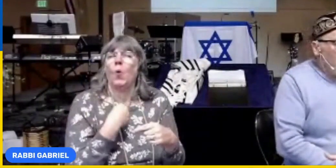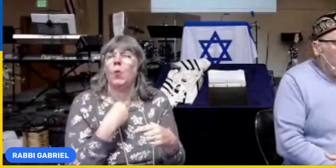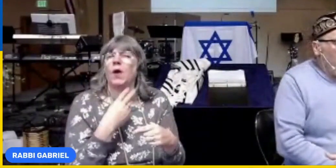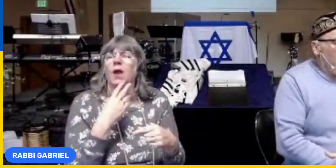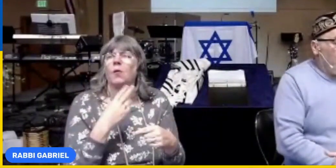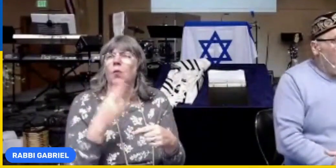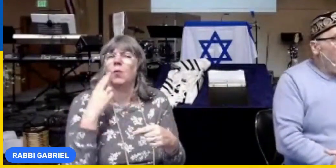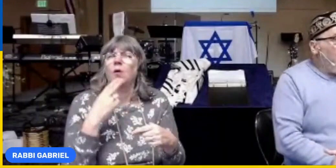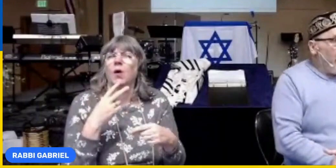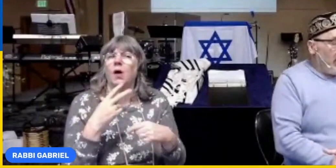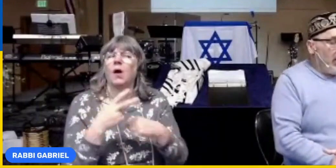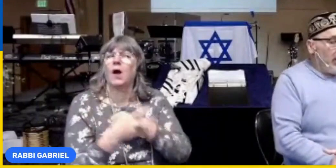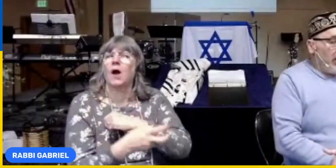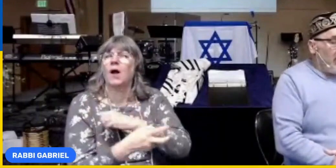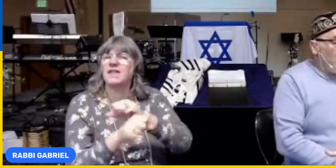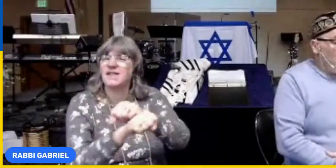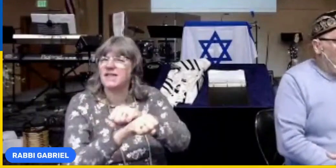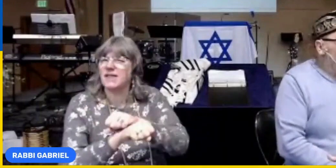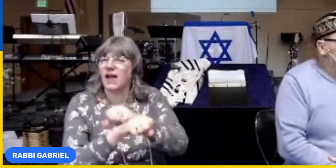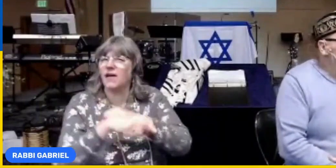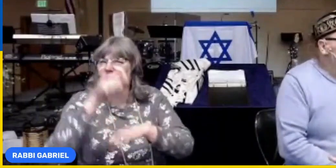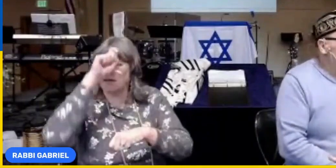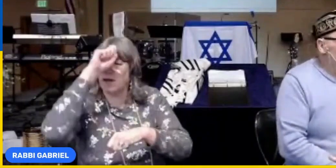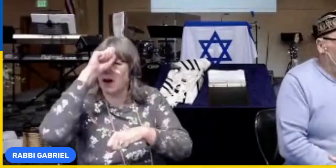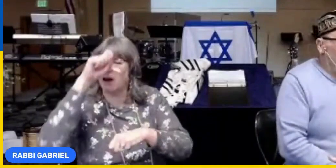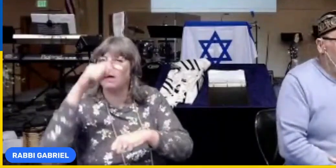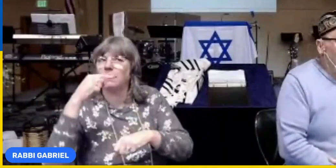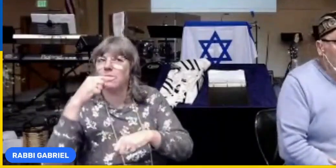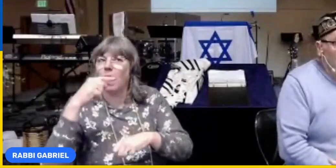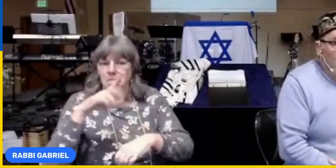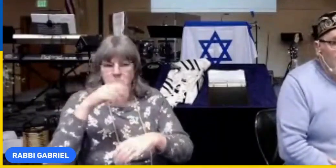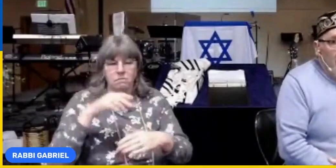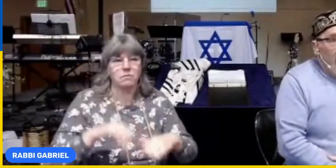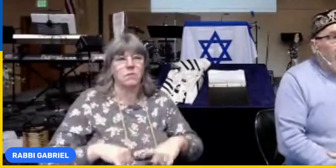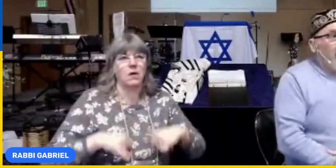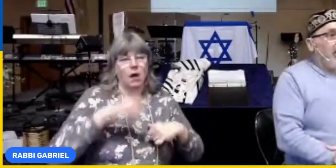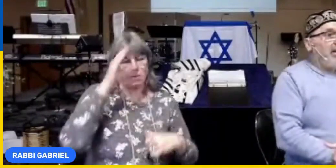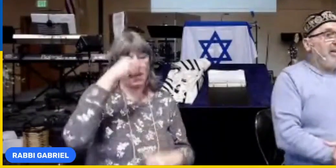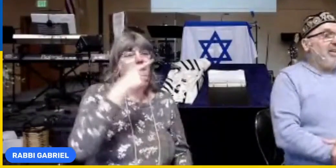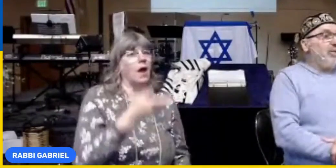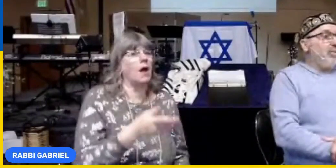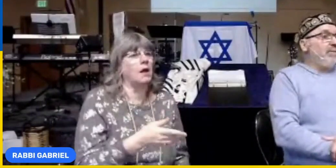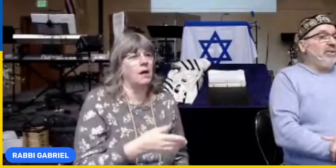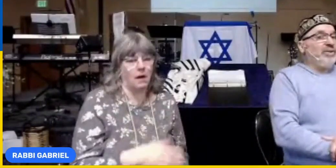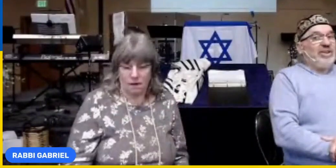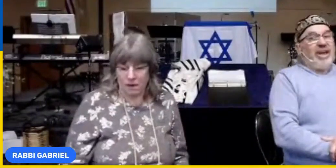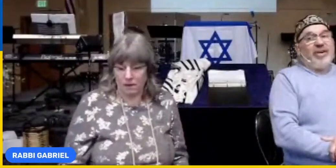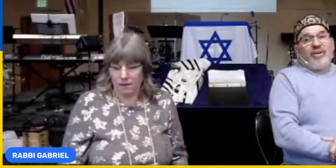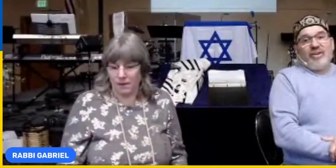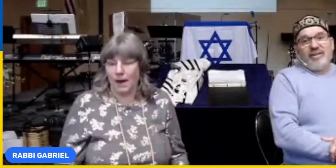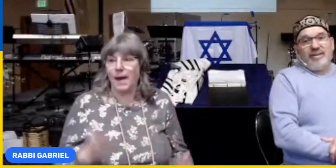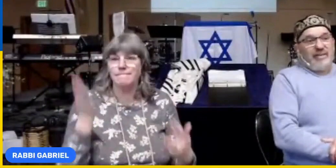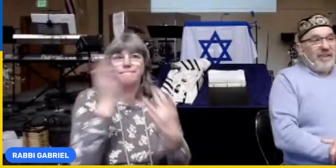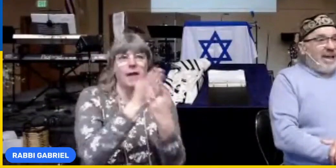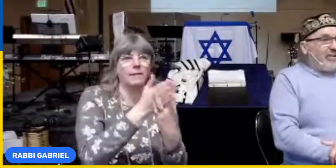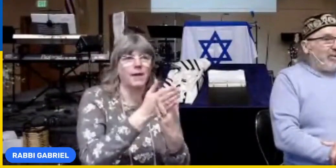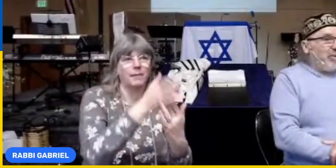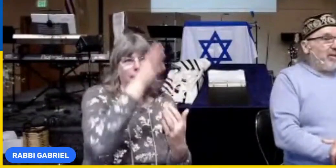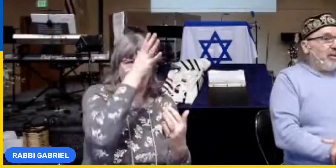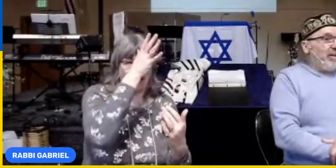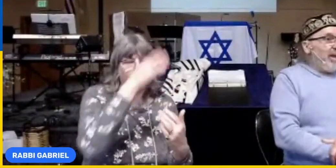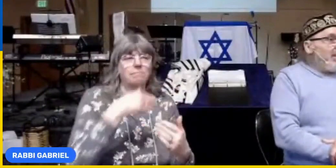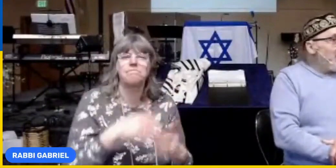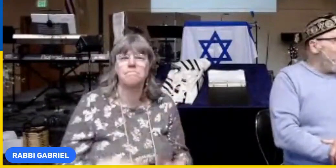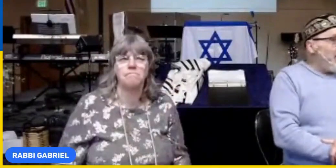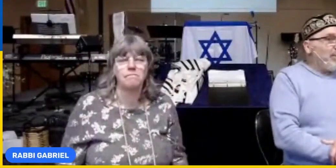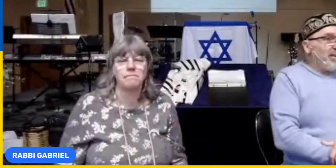Pharaoh," the young man interrupted the conversation. He interrupted the Seder. He asked